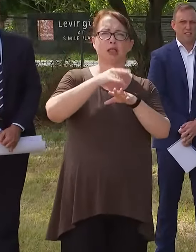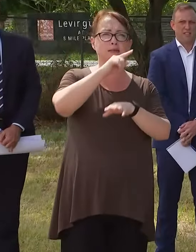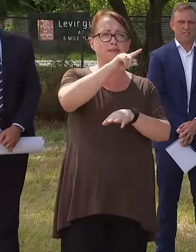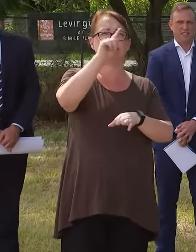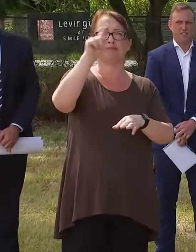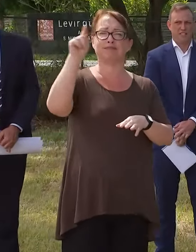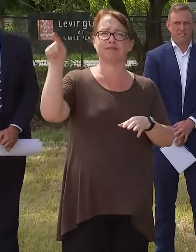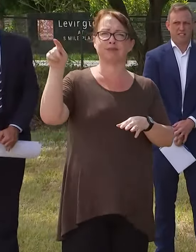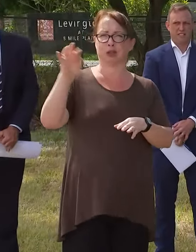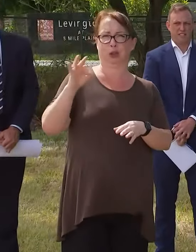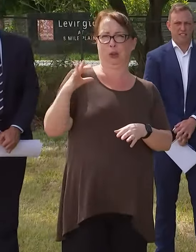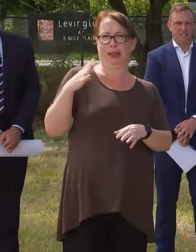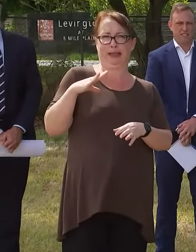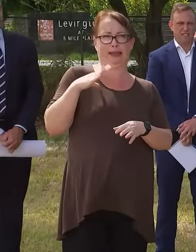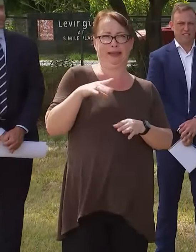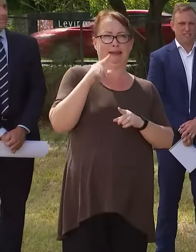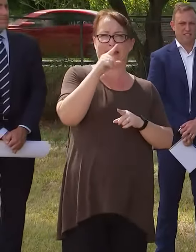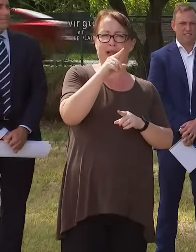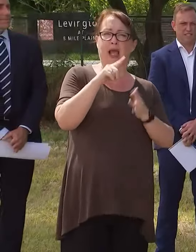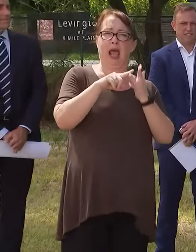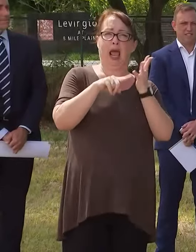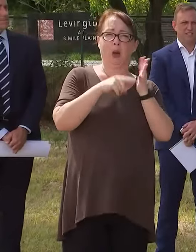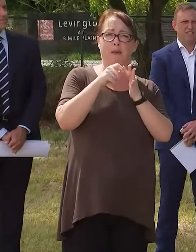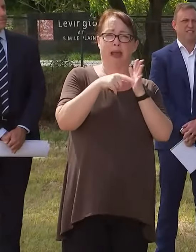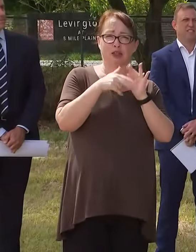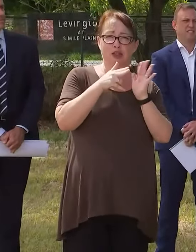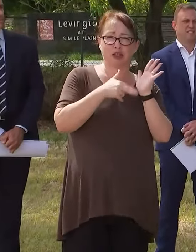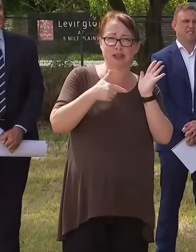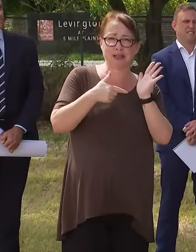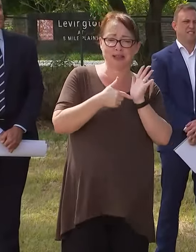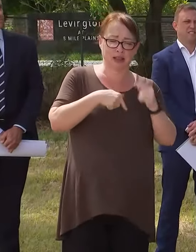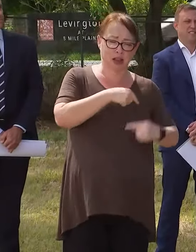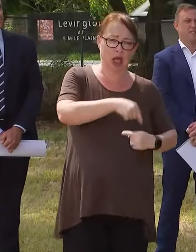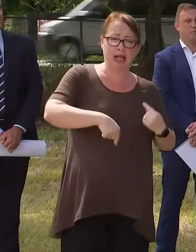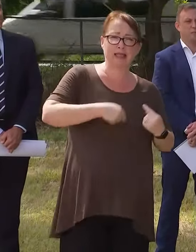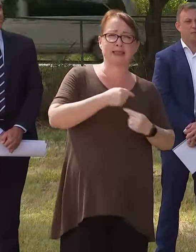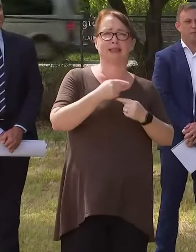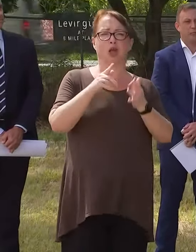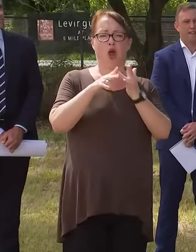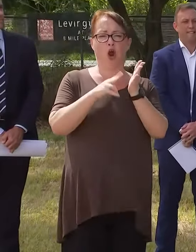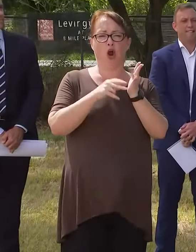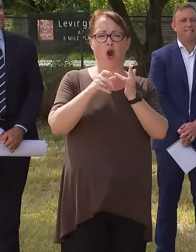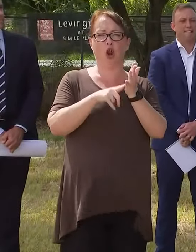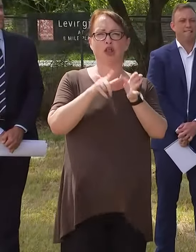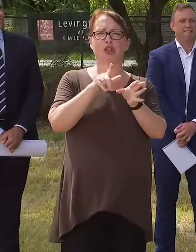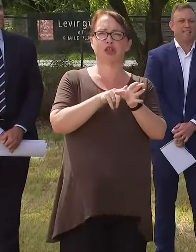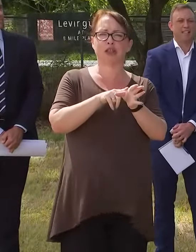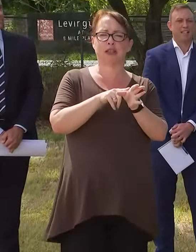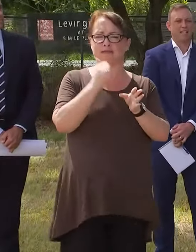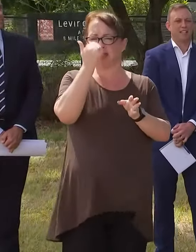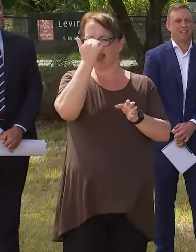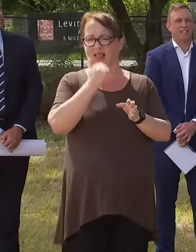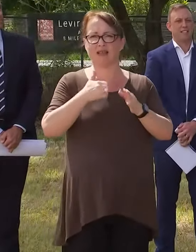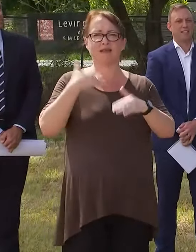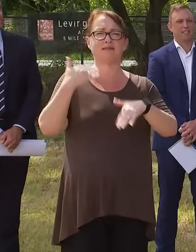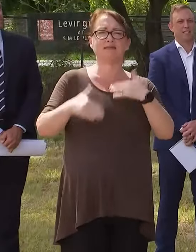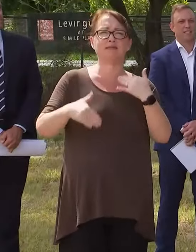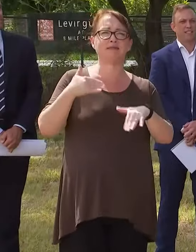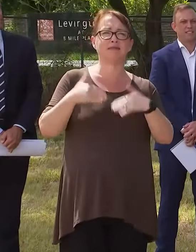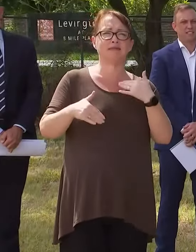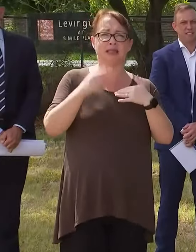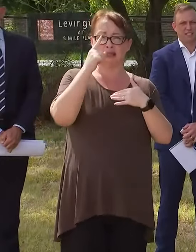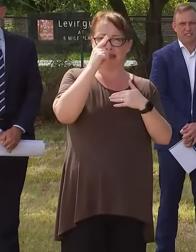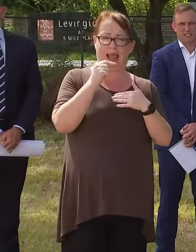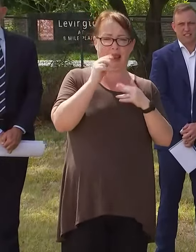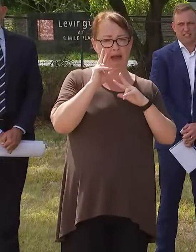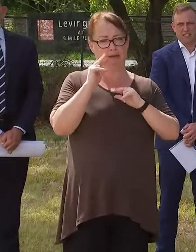that don't need to be there. Outpatients, dialysis, oncology, minor injuries. These things can be done closer